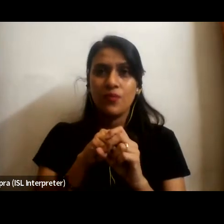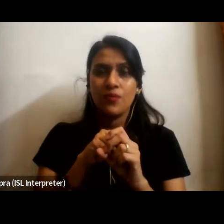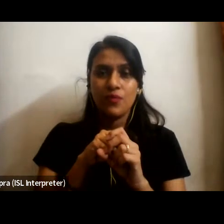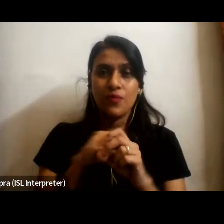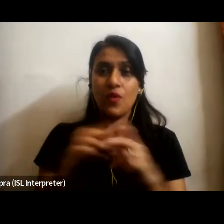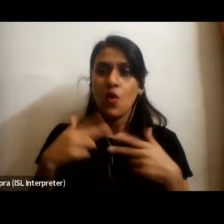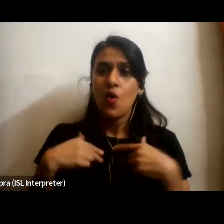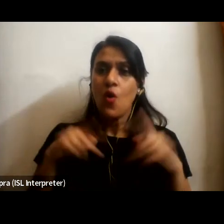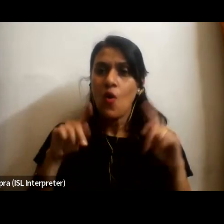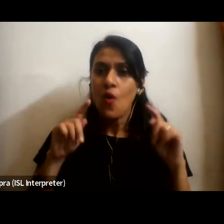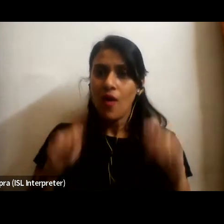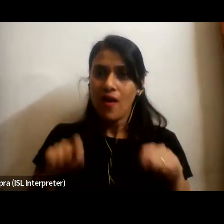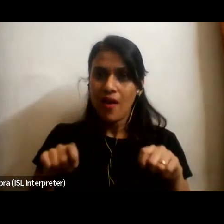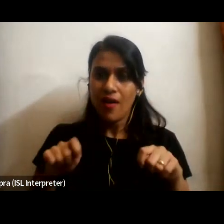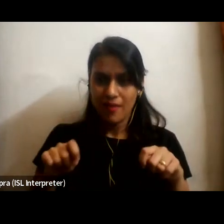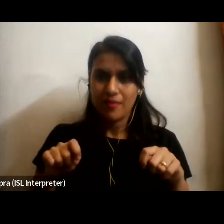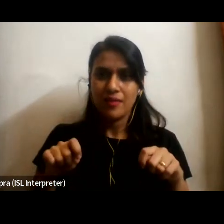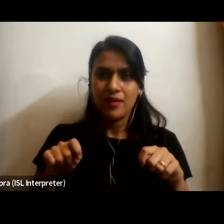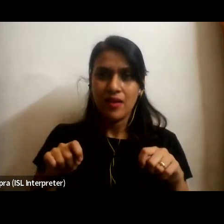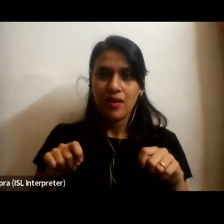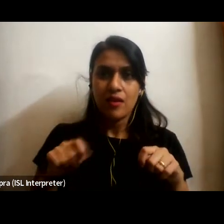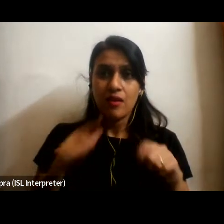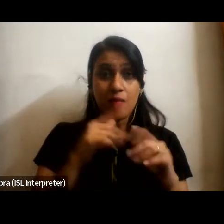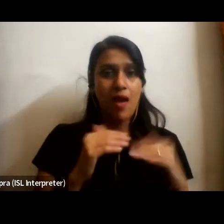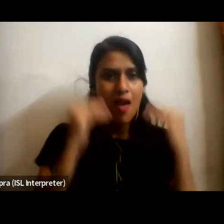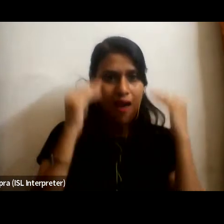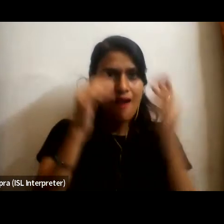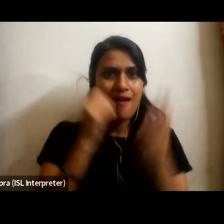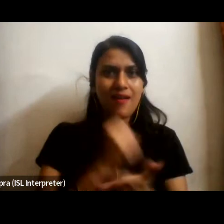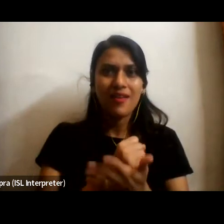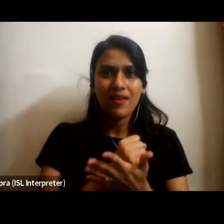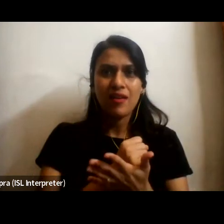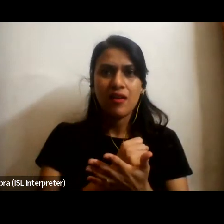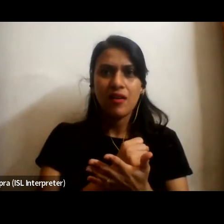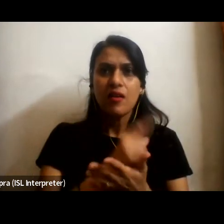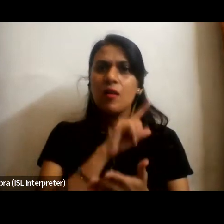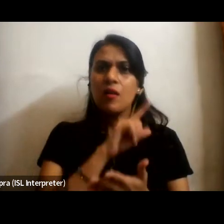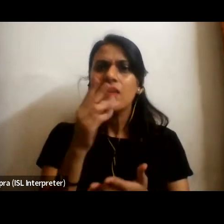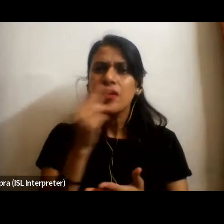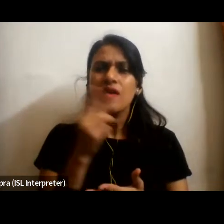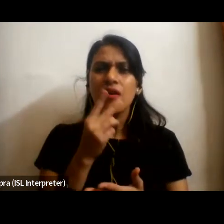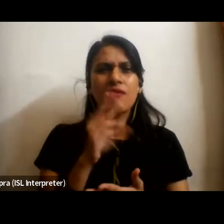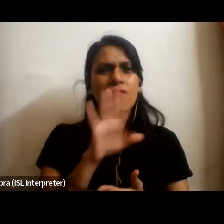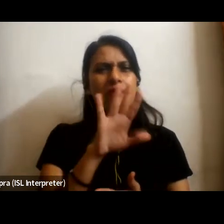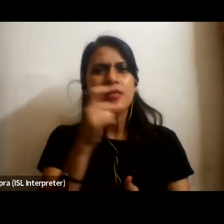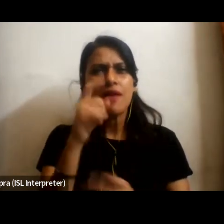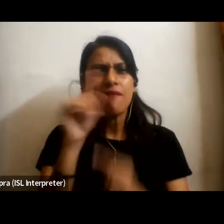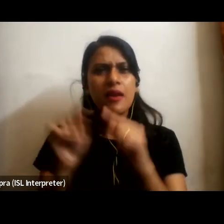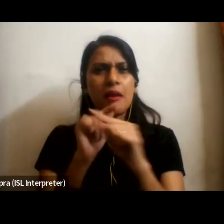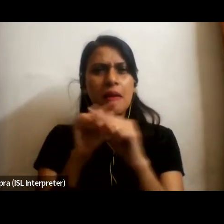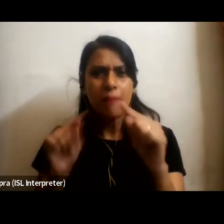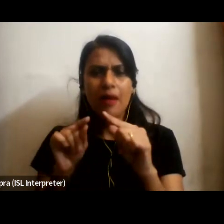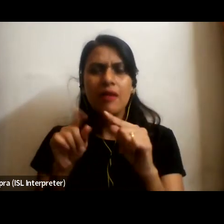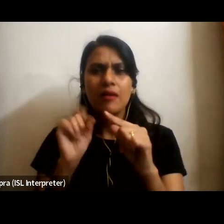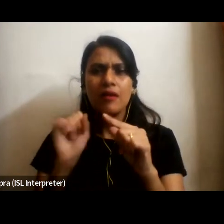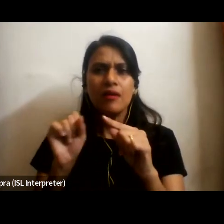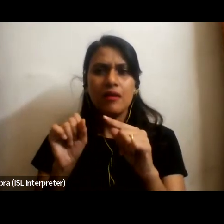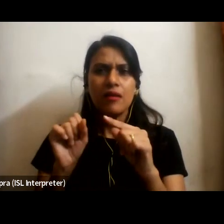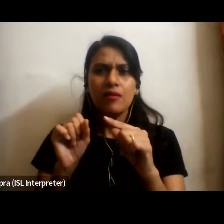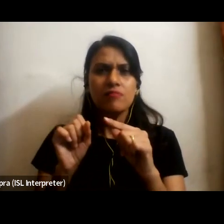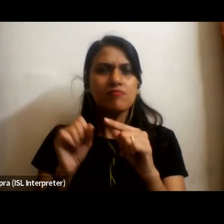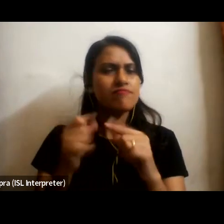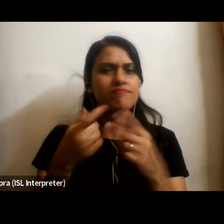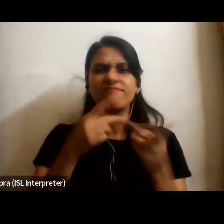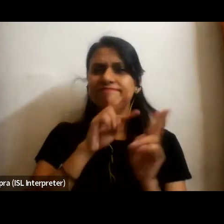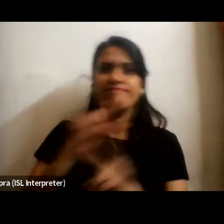that the low courts were wrong would be very high. But overall, it's only about a 57% reversal rate. So that